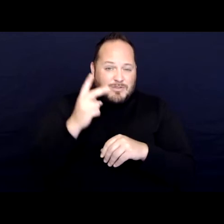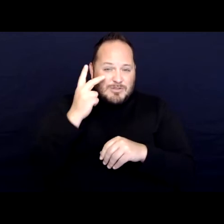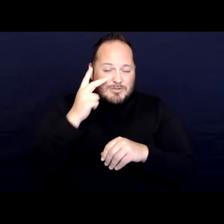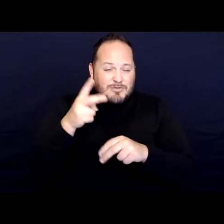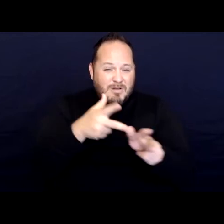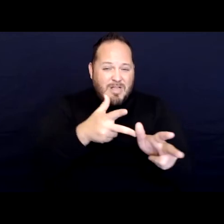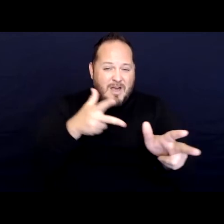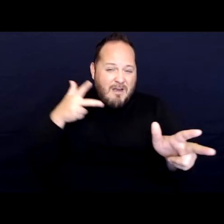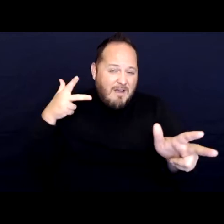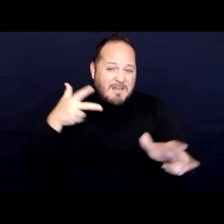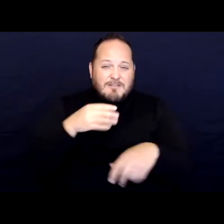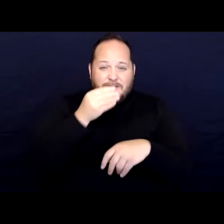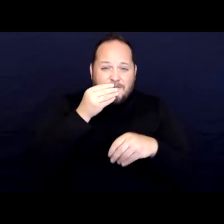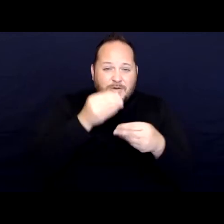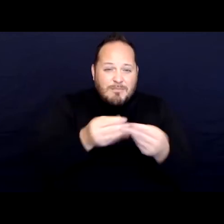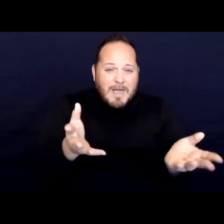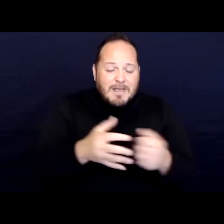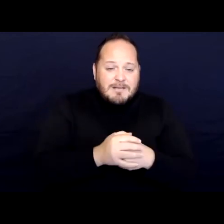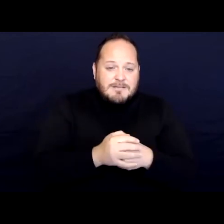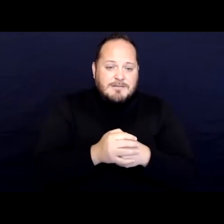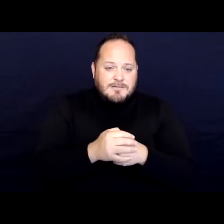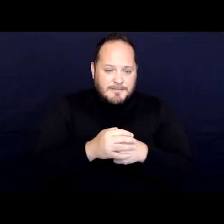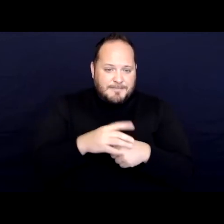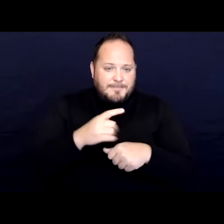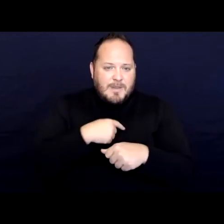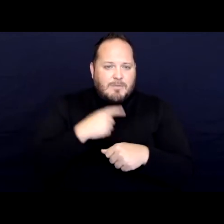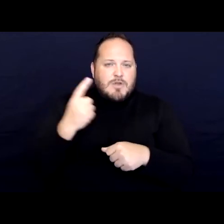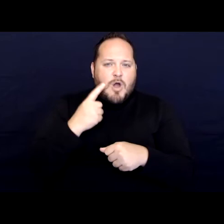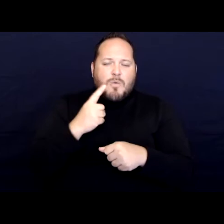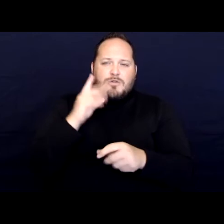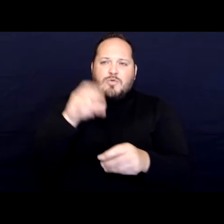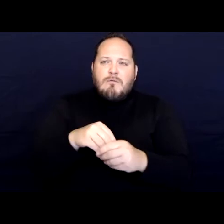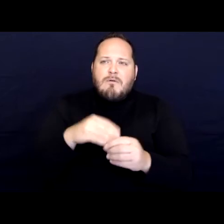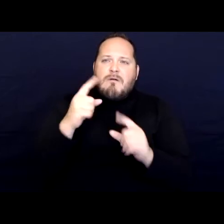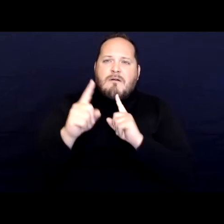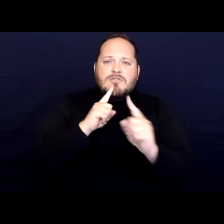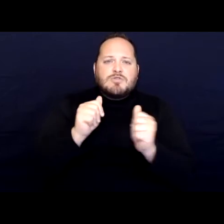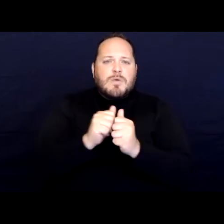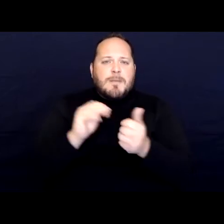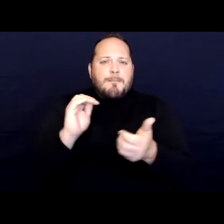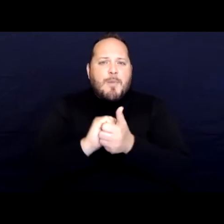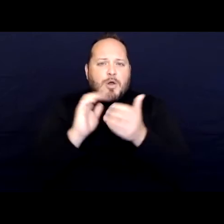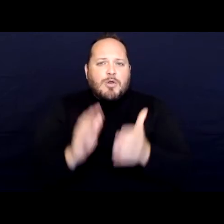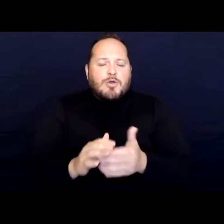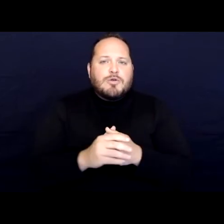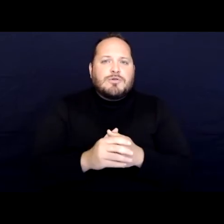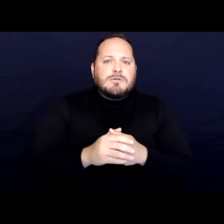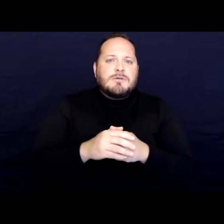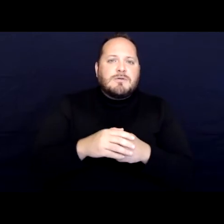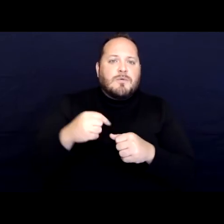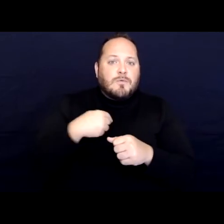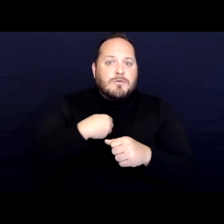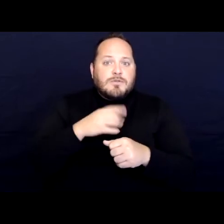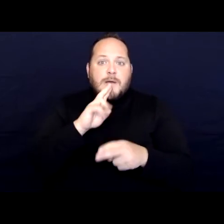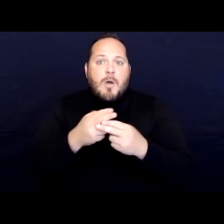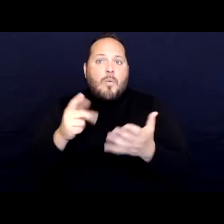always, in those conversations again with partners, when we were talking about, well, what is the need in the disability community, and I would